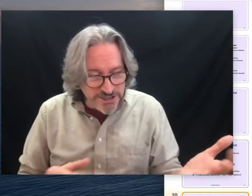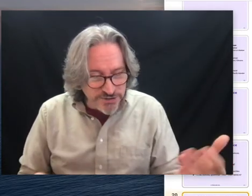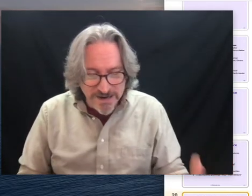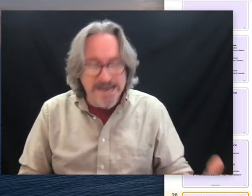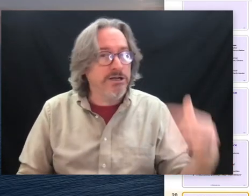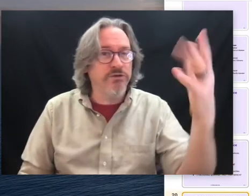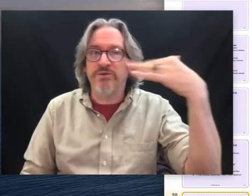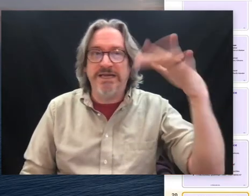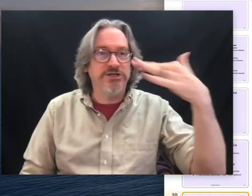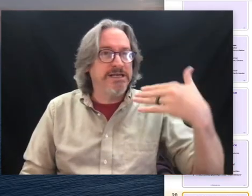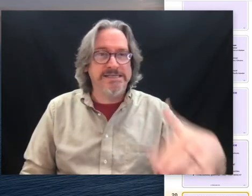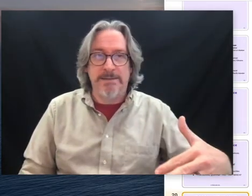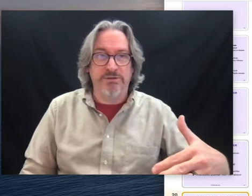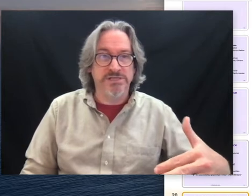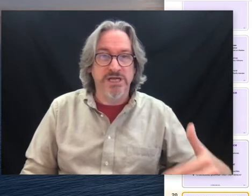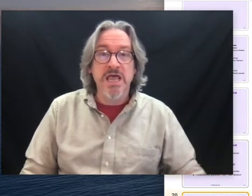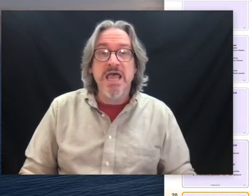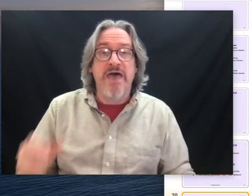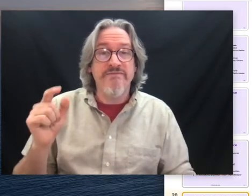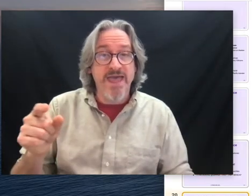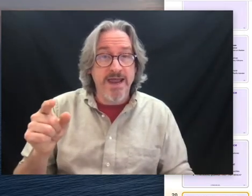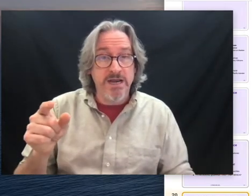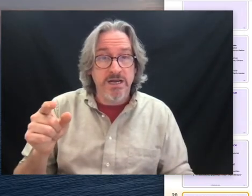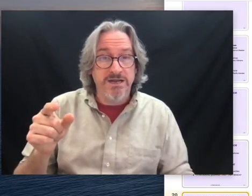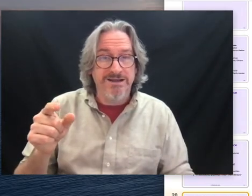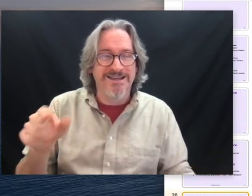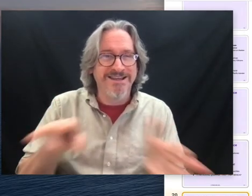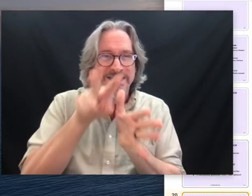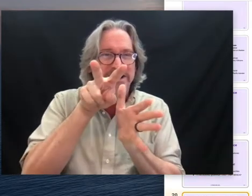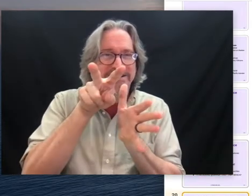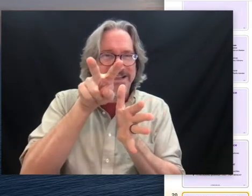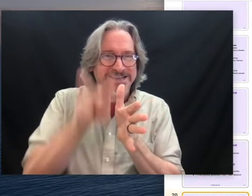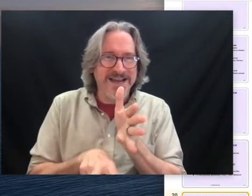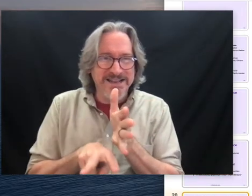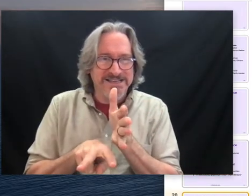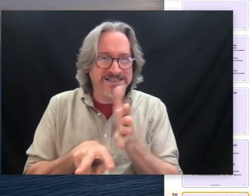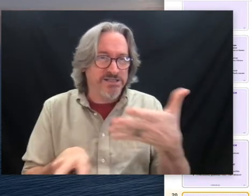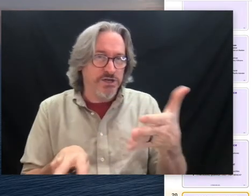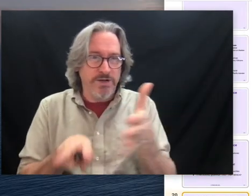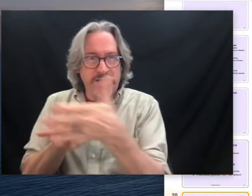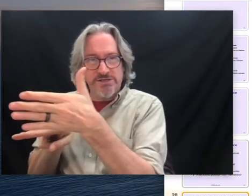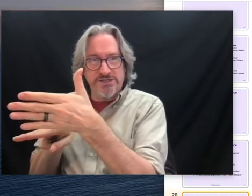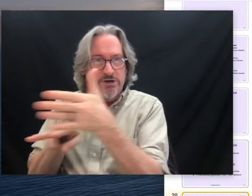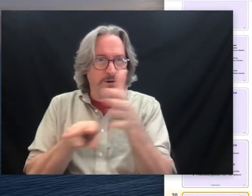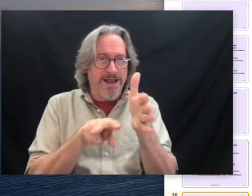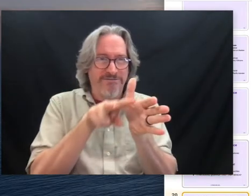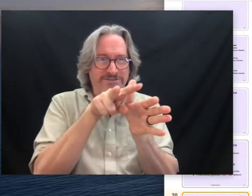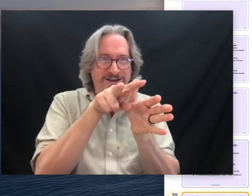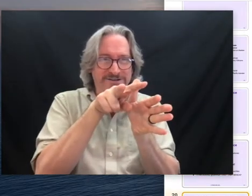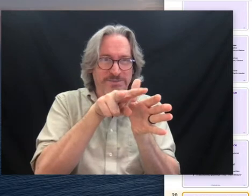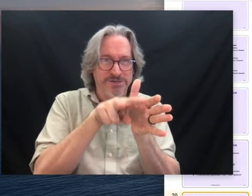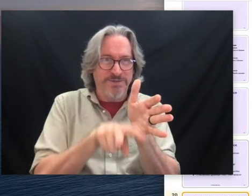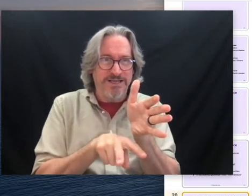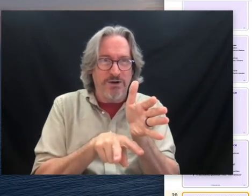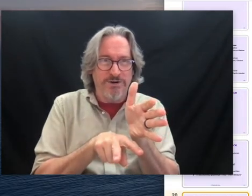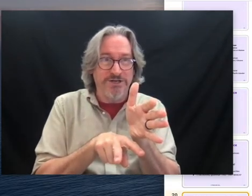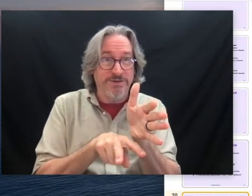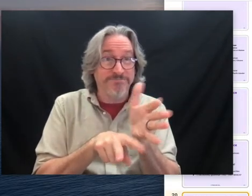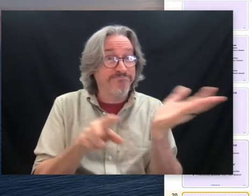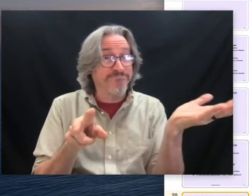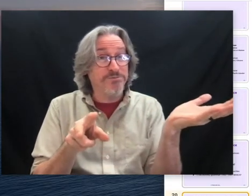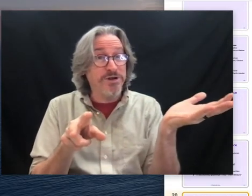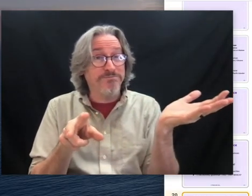Worksheet 2, again, go through each of the examples, and then they sign this. So here's the grave, and here's the person being lowered